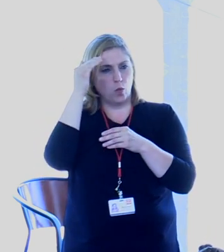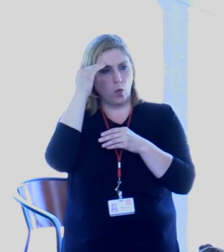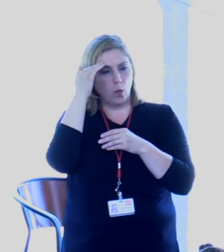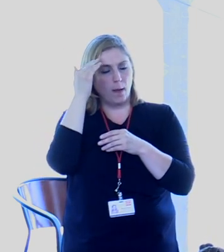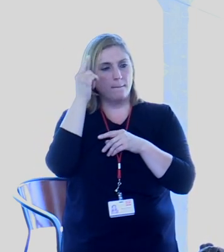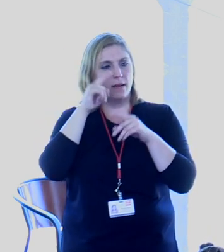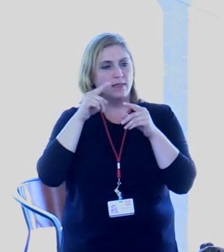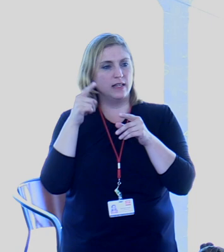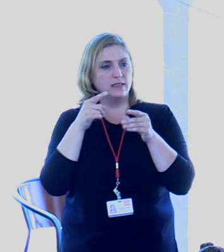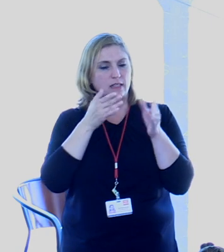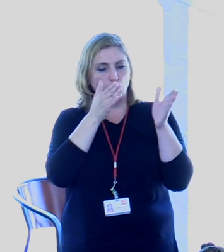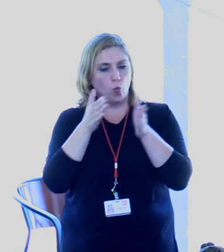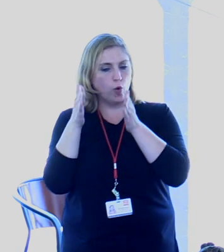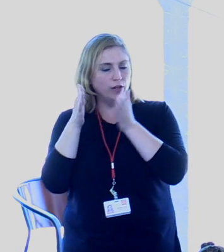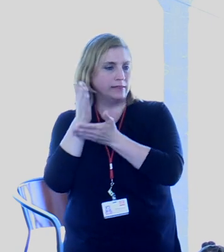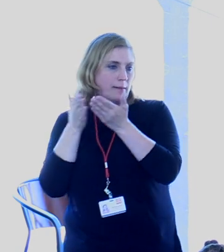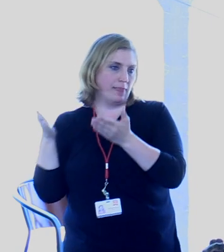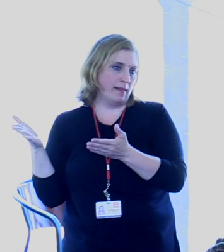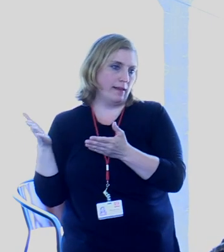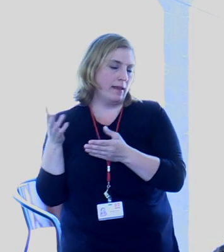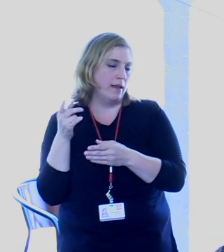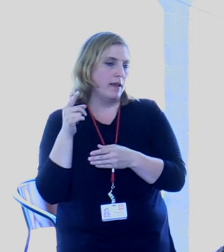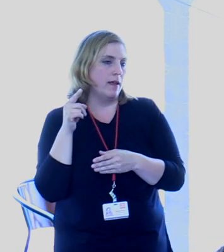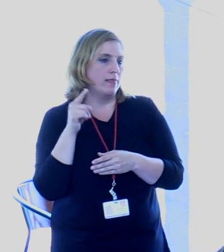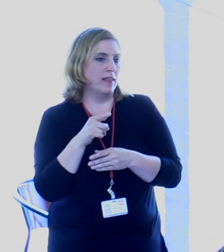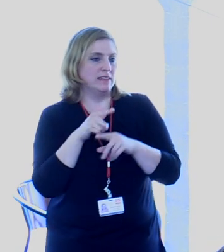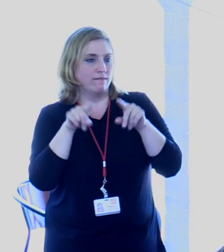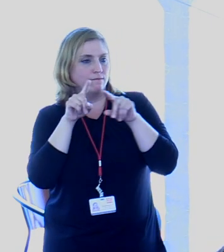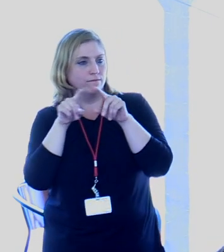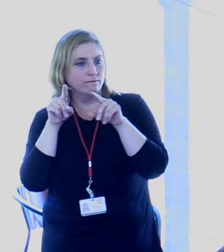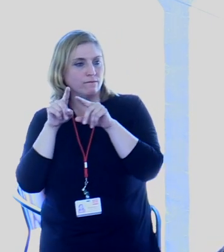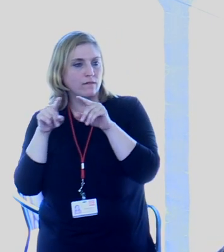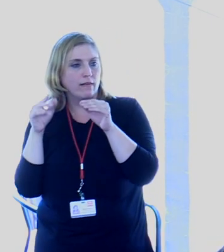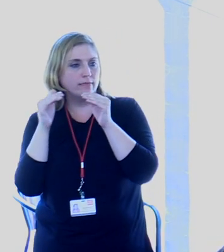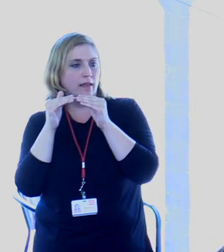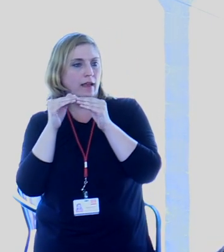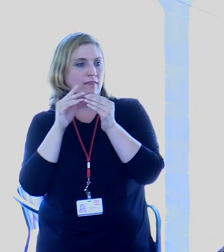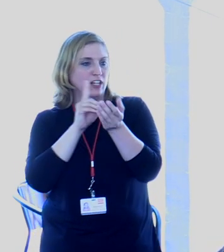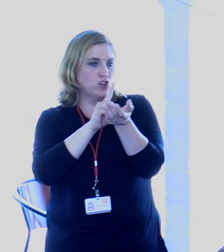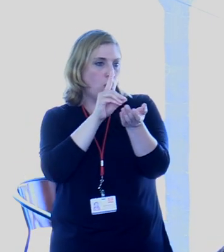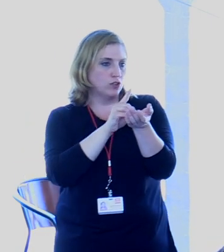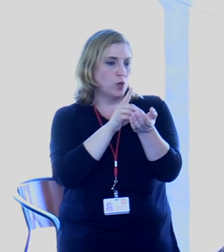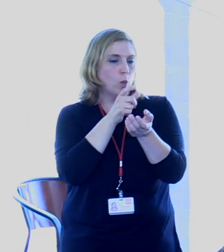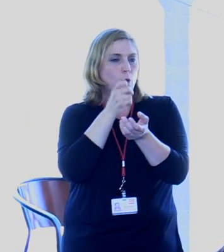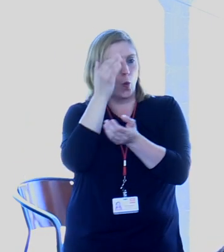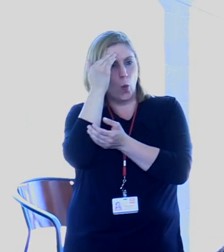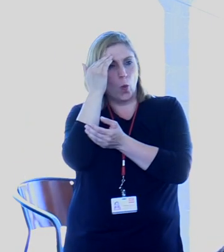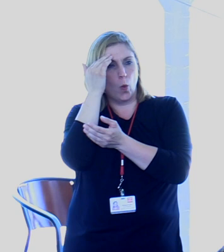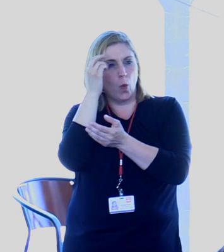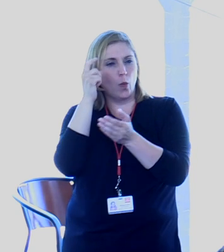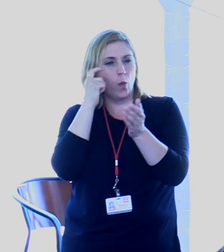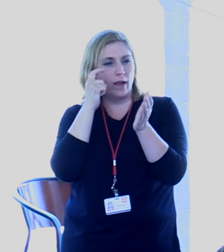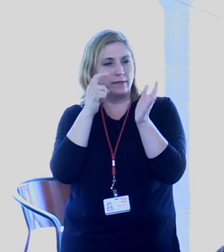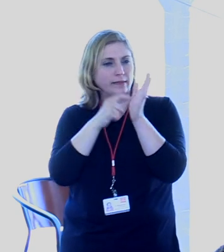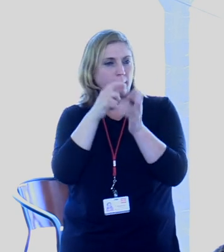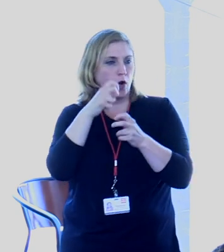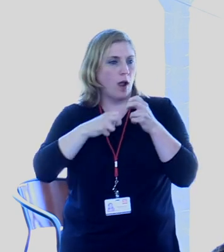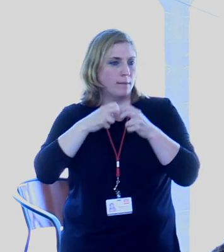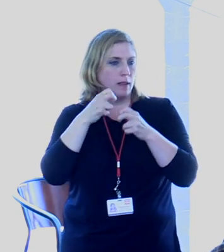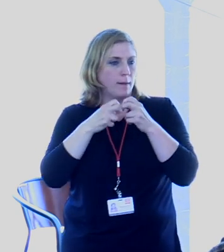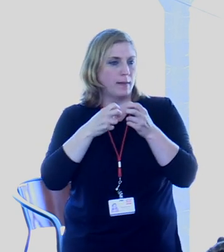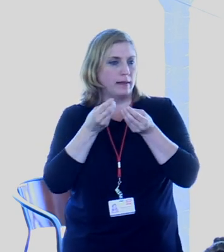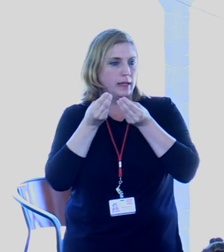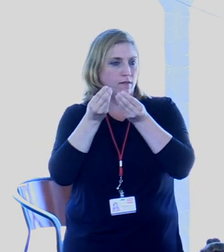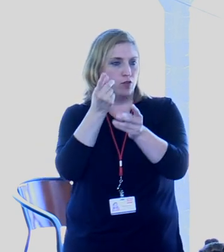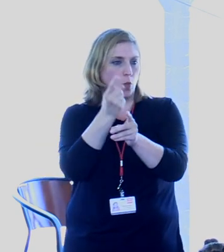now it's ordered to something. Okay, but this is completely different than the doctor who knows how to recognize the problem and